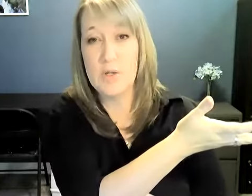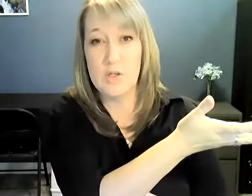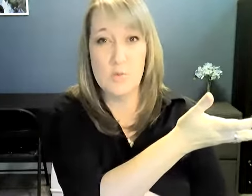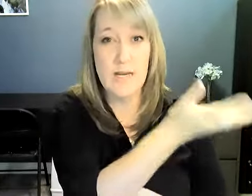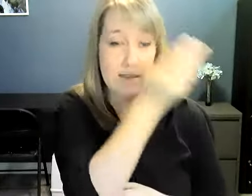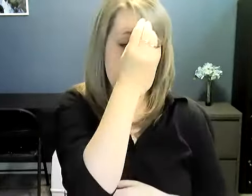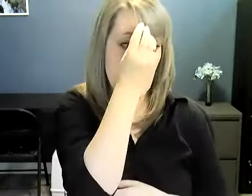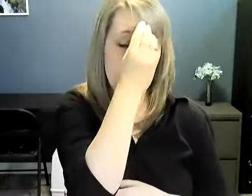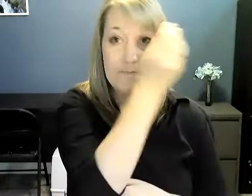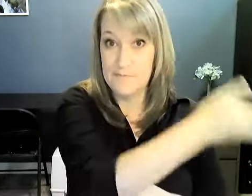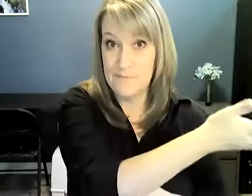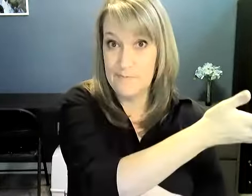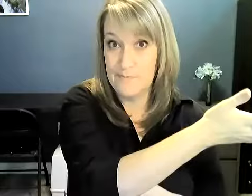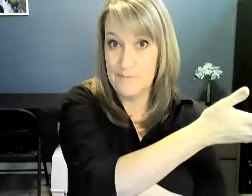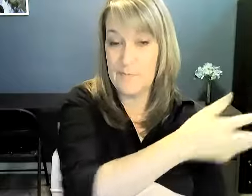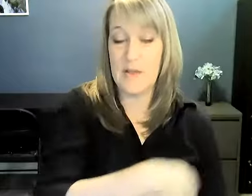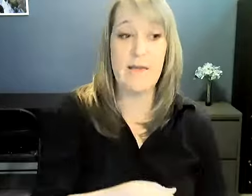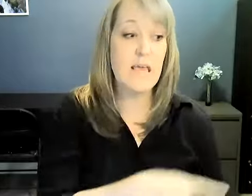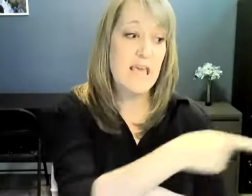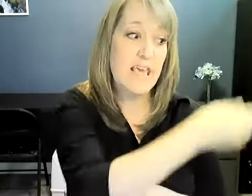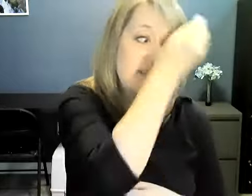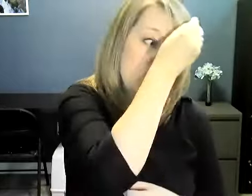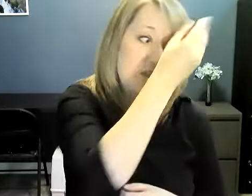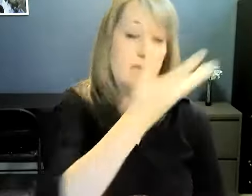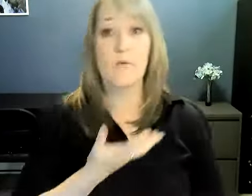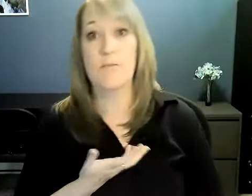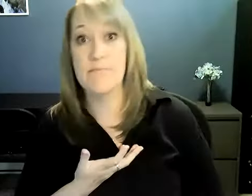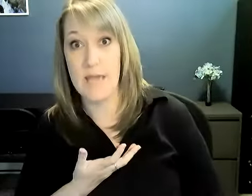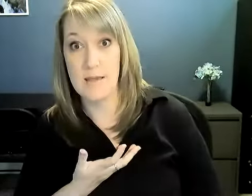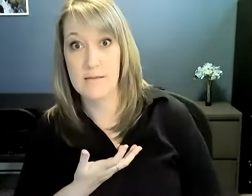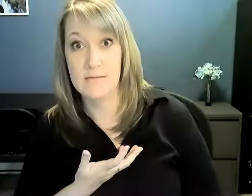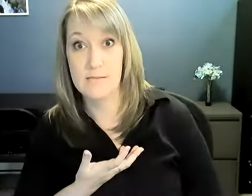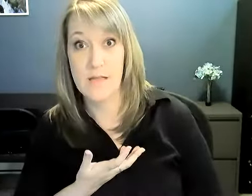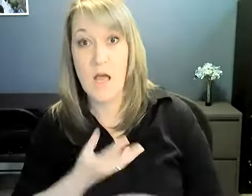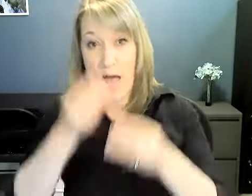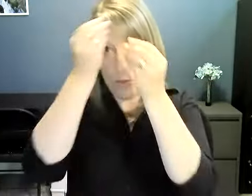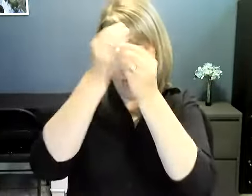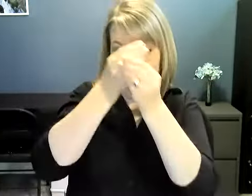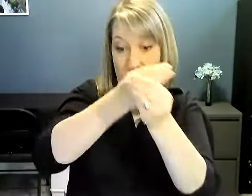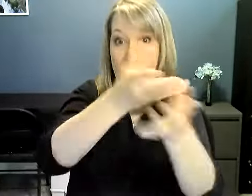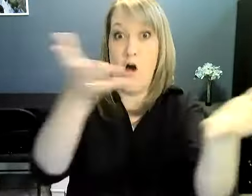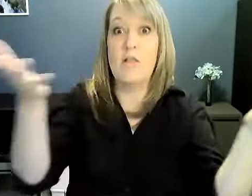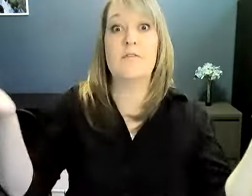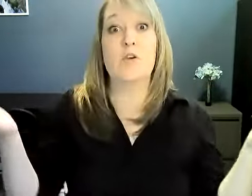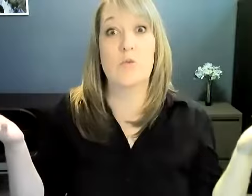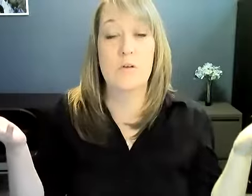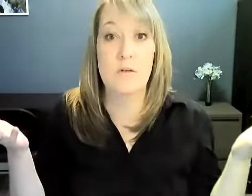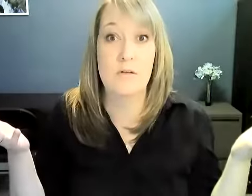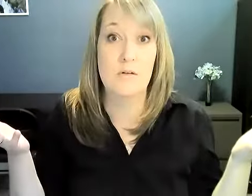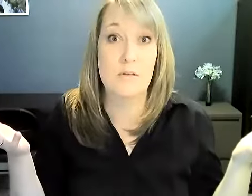do it one-handed as well. Okay, he's going to inform me. I will inform all of you. The